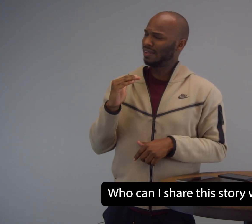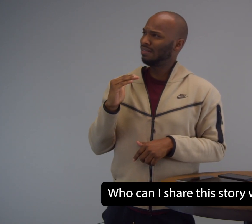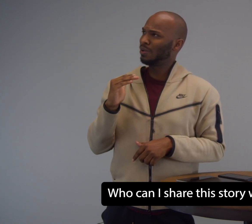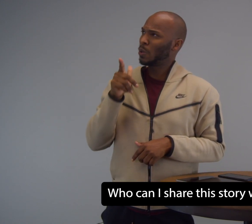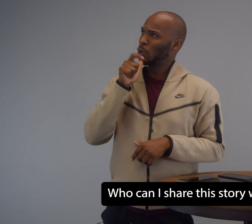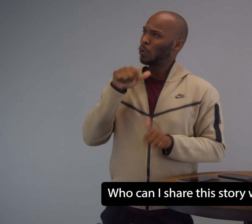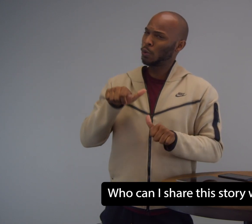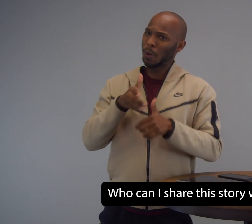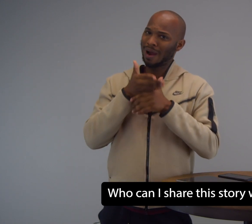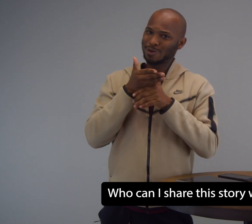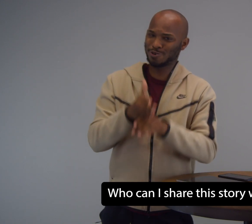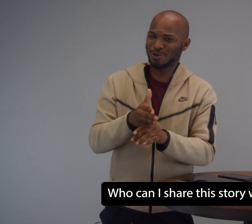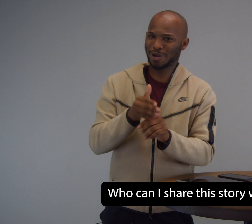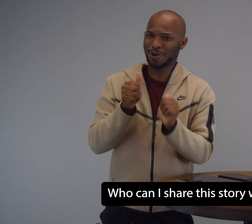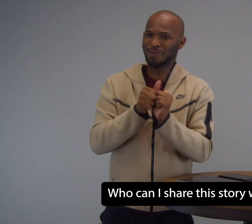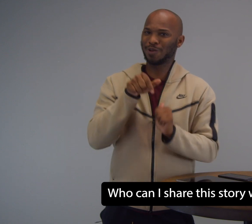can I share this story with?